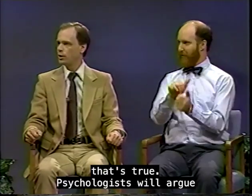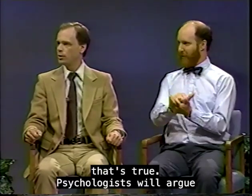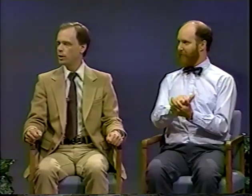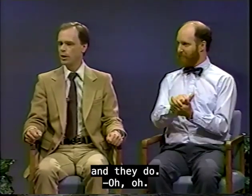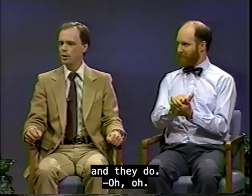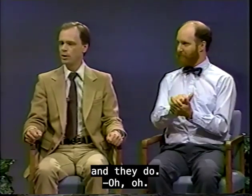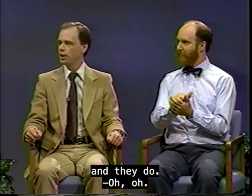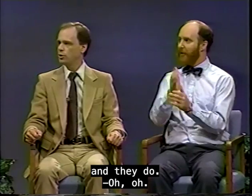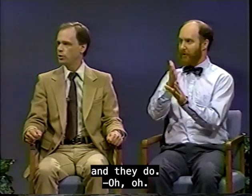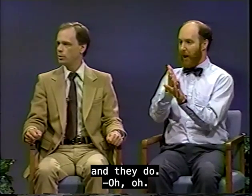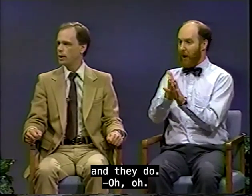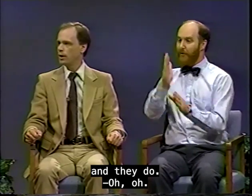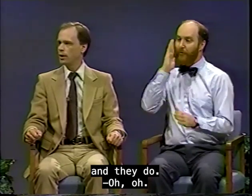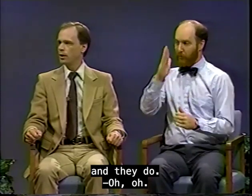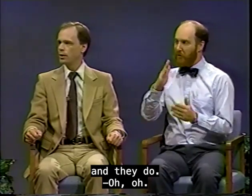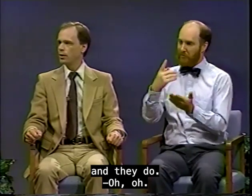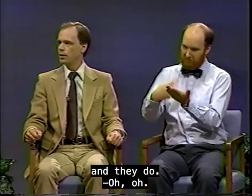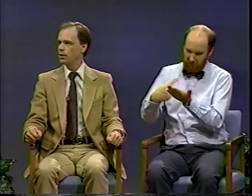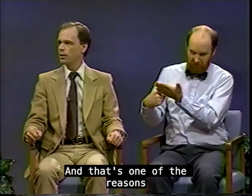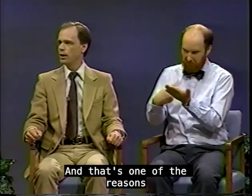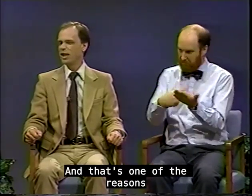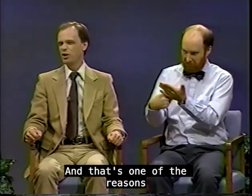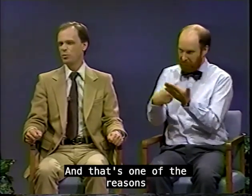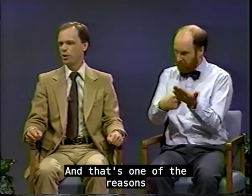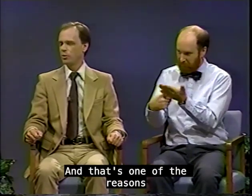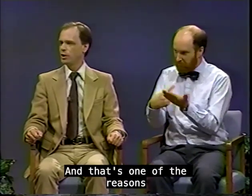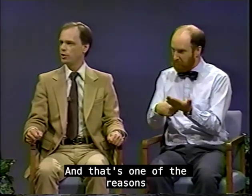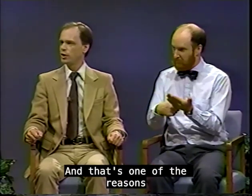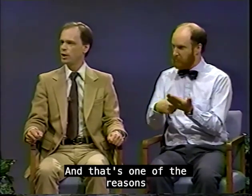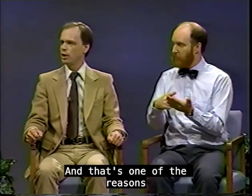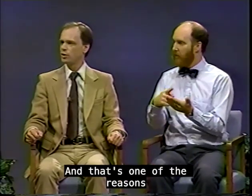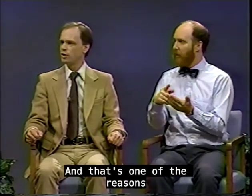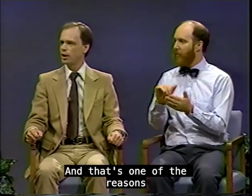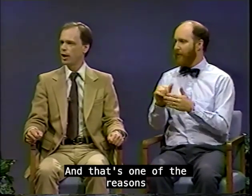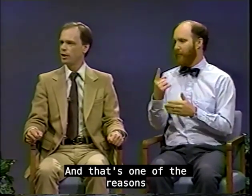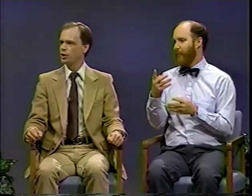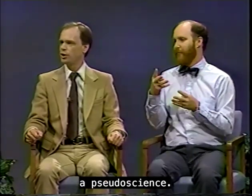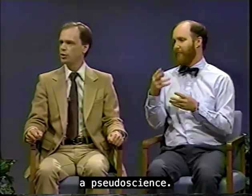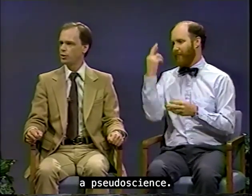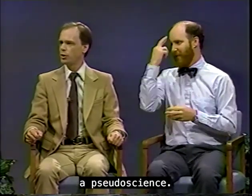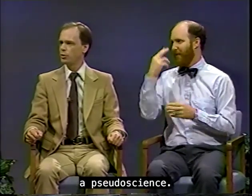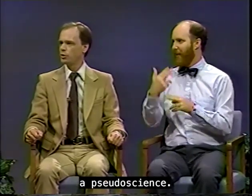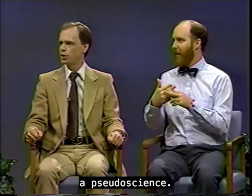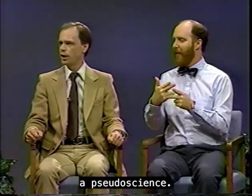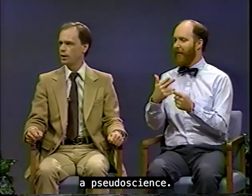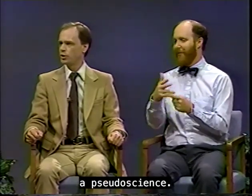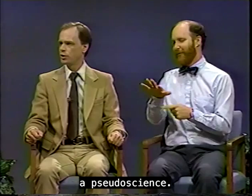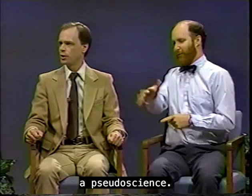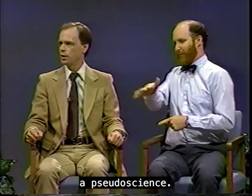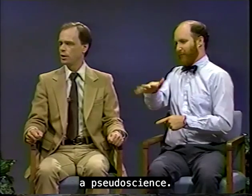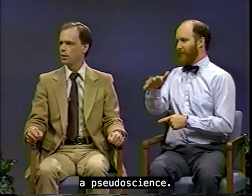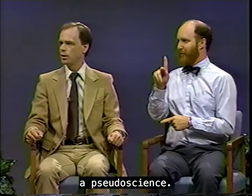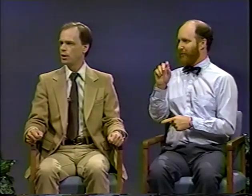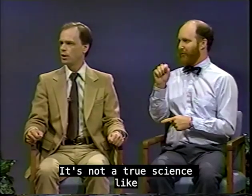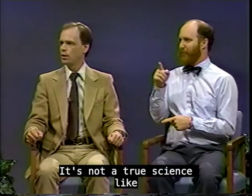will argue, and they do. Oh. And that's one of the reasons they call psychology a